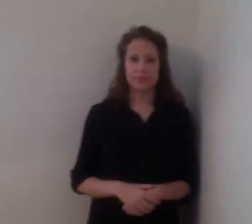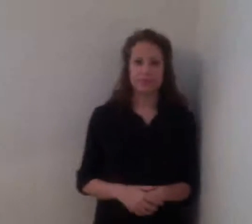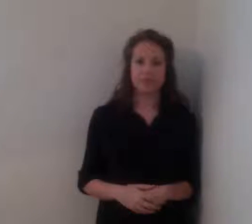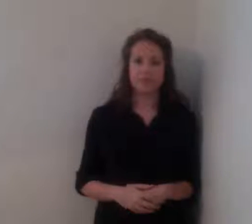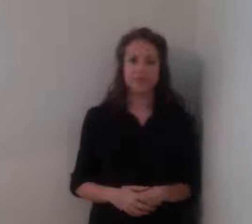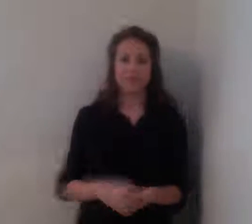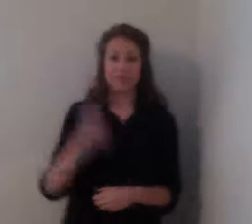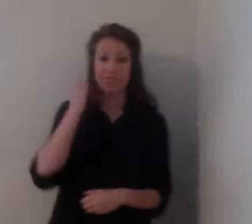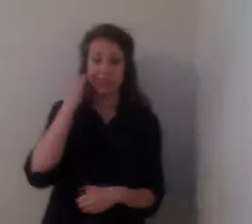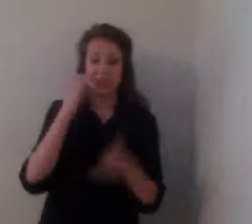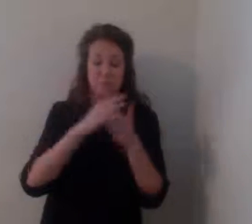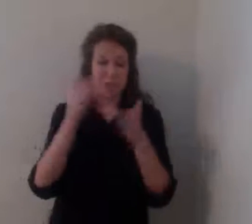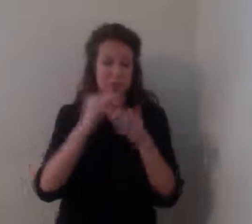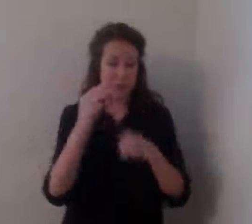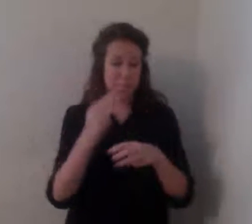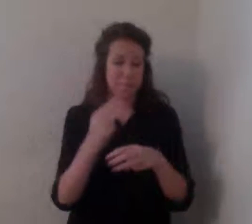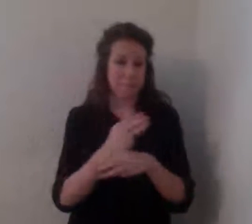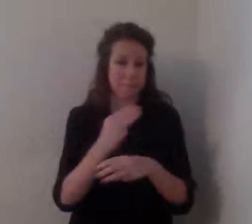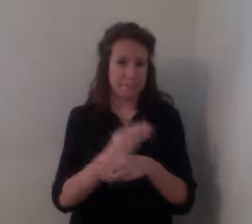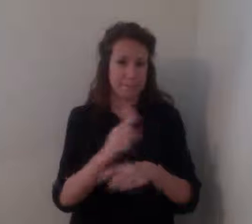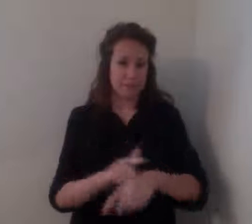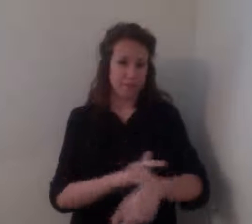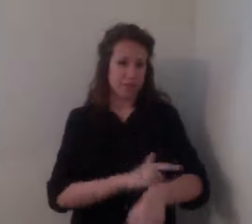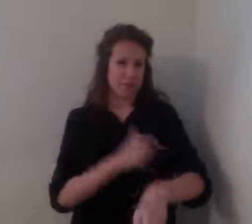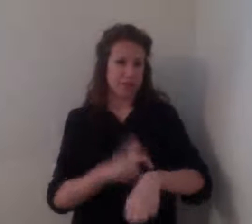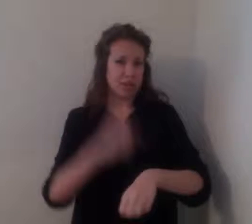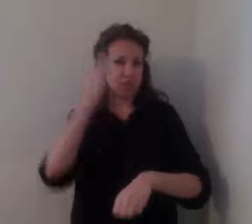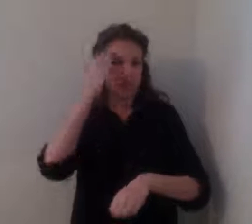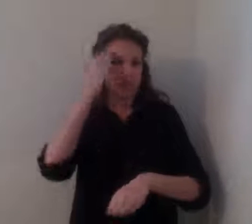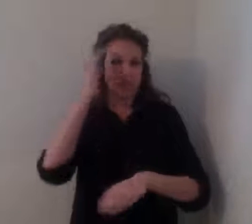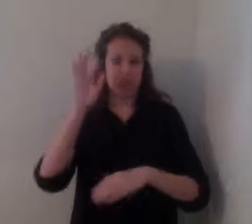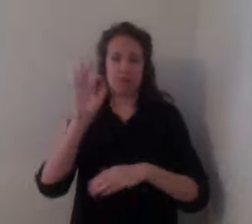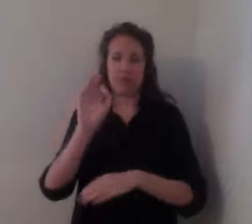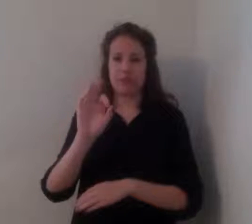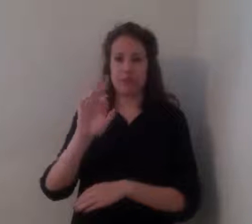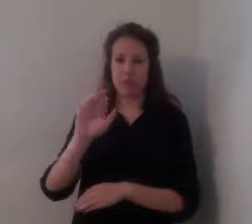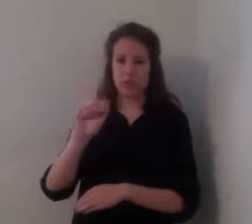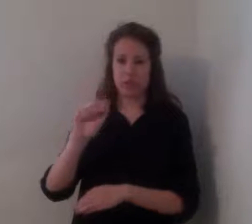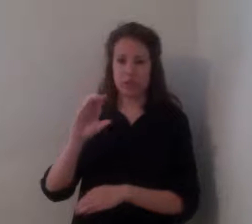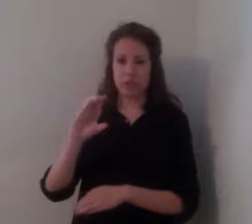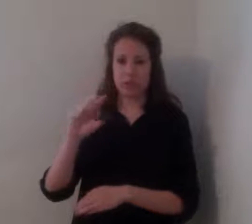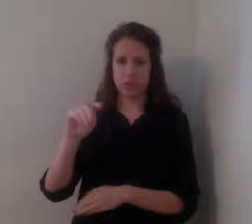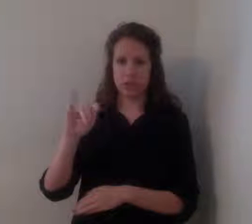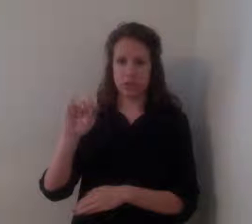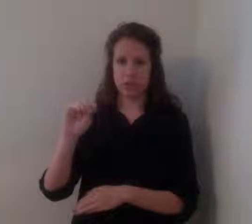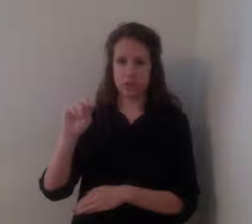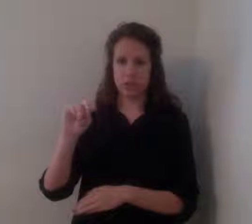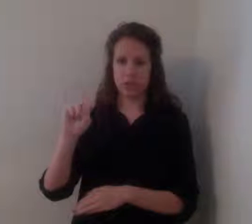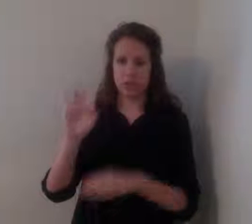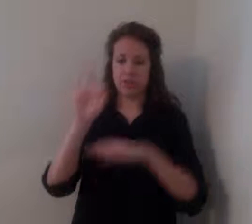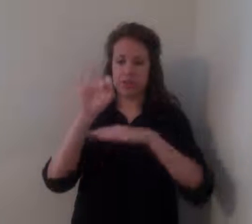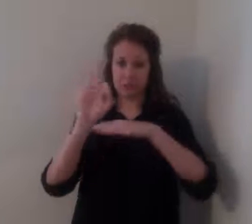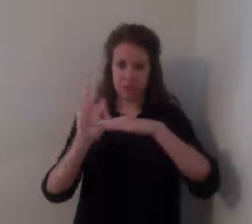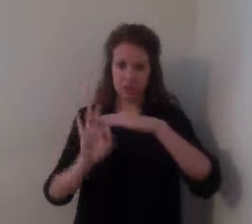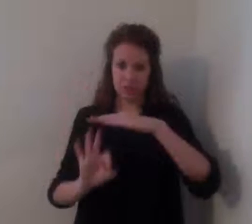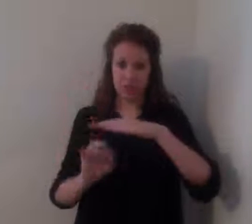If you've been learning math for a while, then you probably already know a thing or two about fractions. And if you've ever had to, break a cookie in half to share with a friend, well,